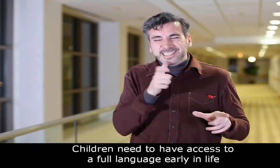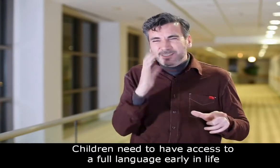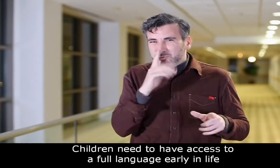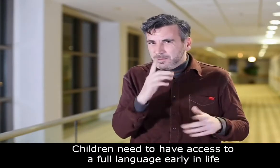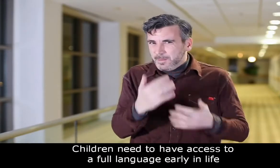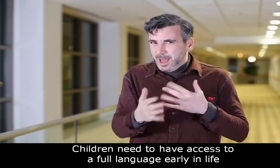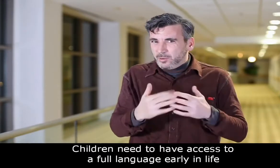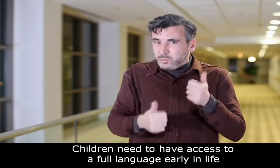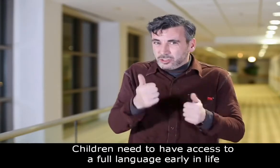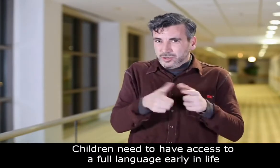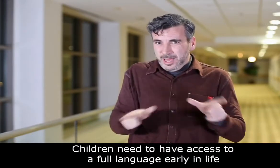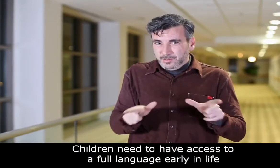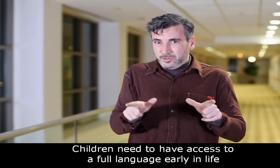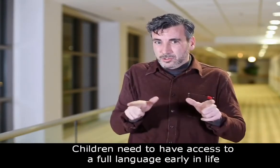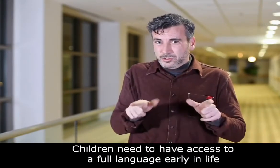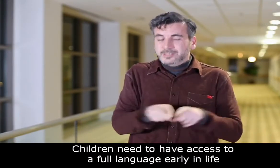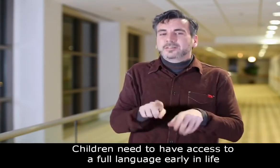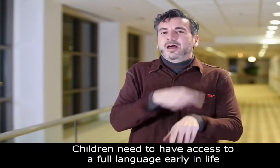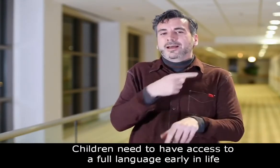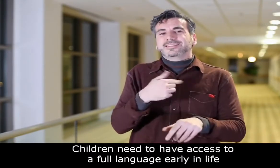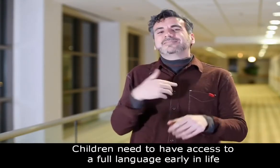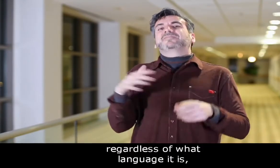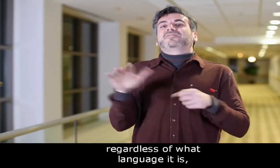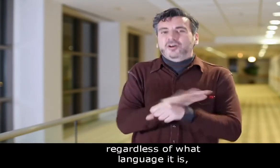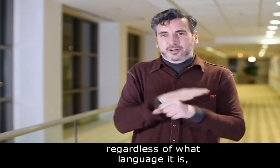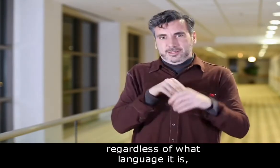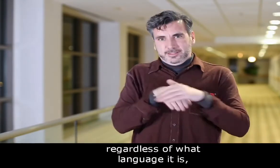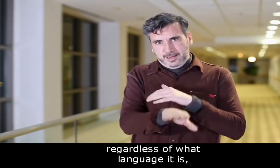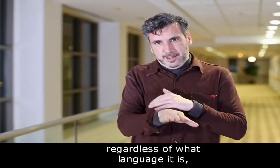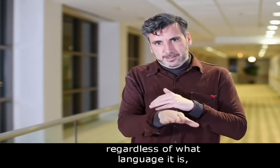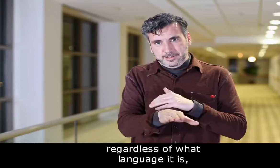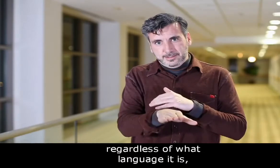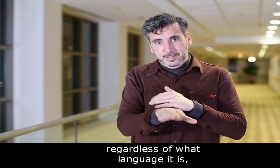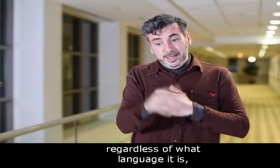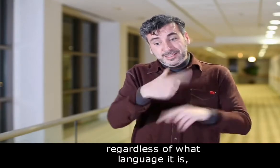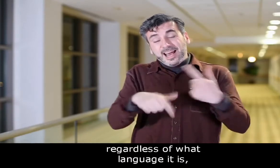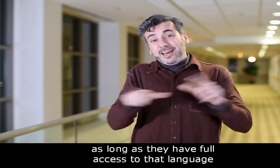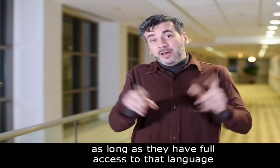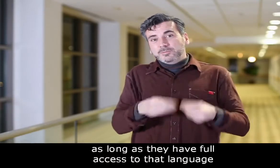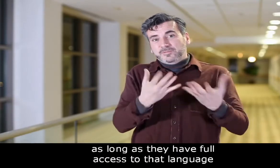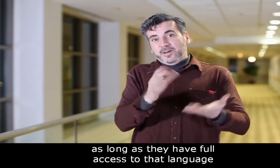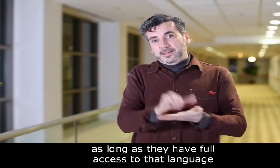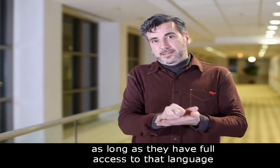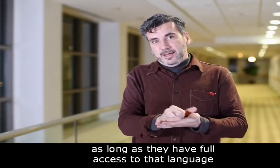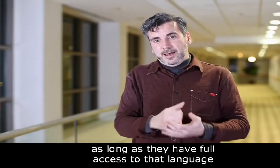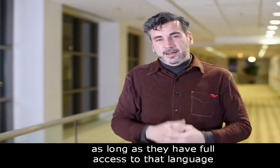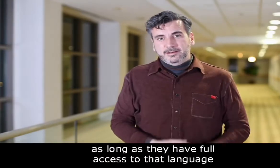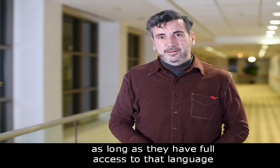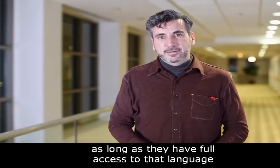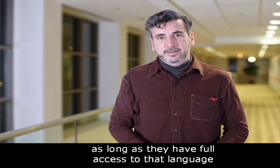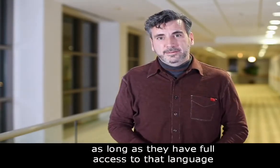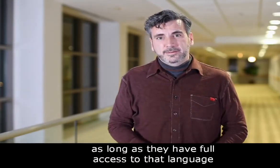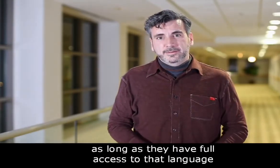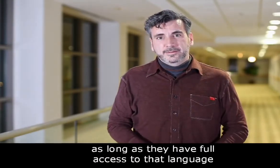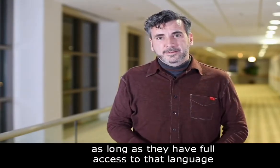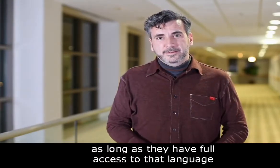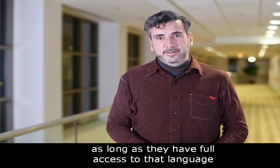have access to a full language early in life, regardless of what language it is, as long as they have full access to that language,